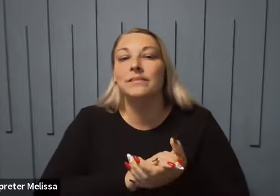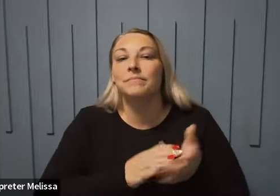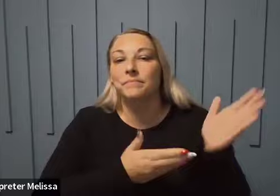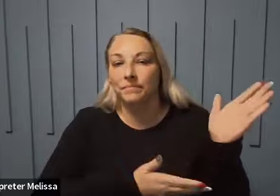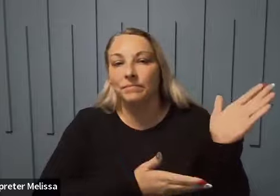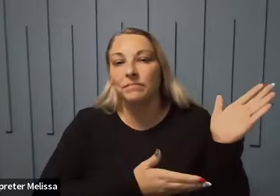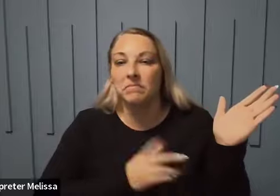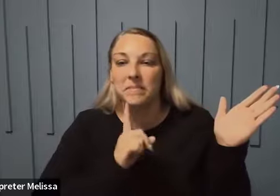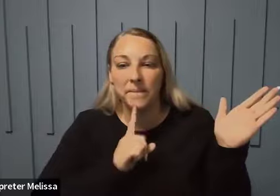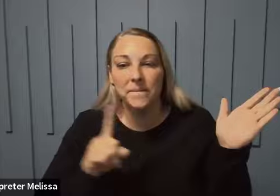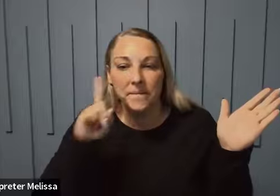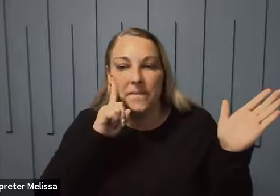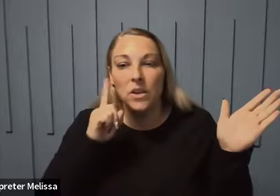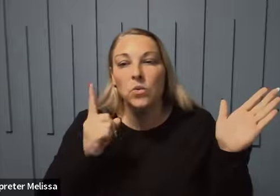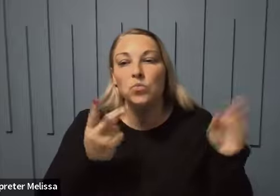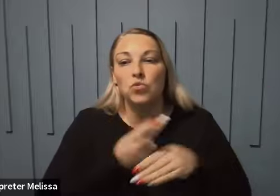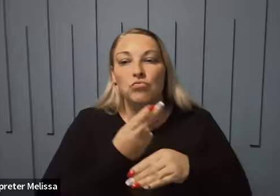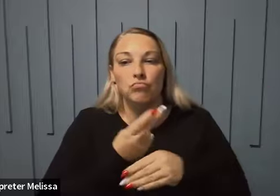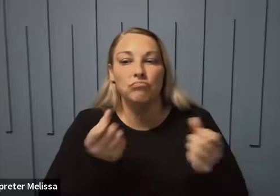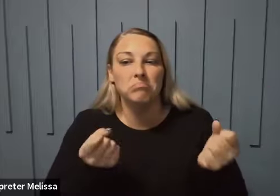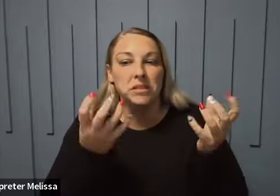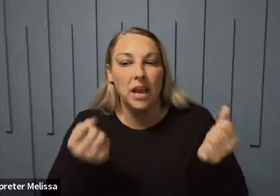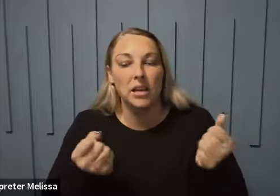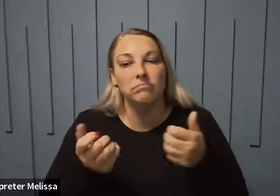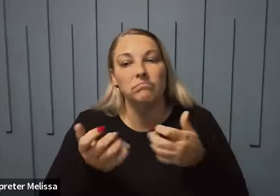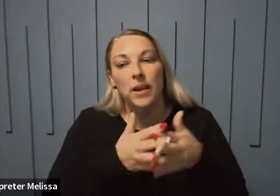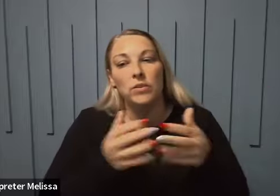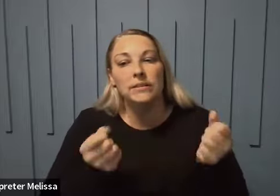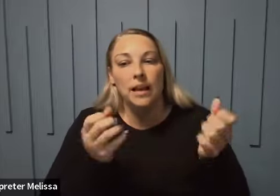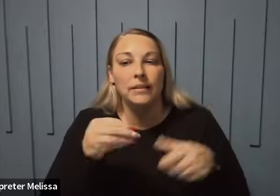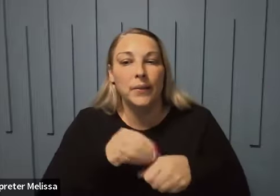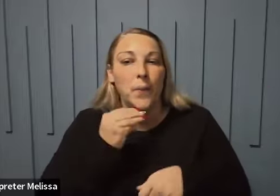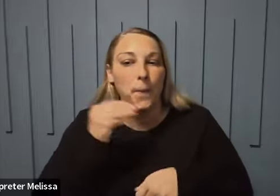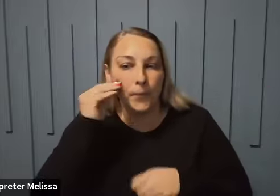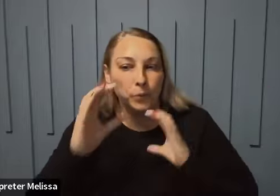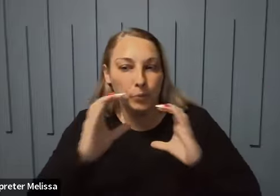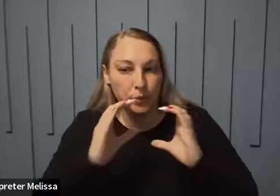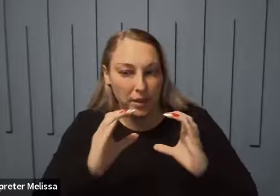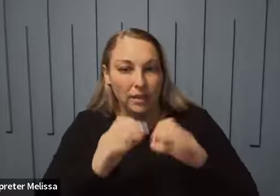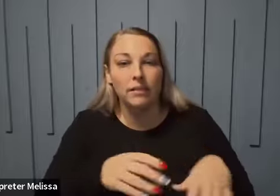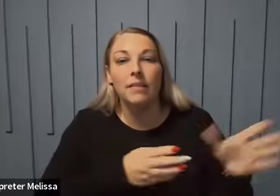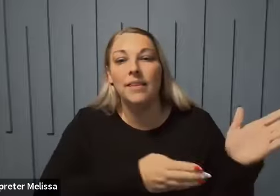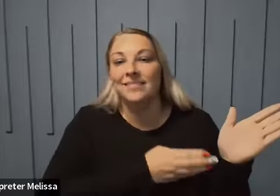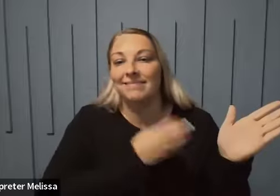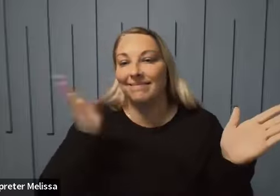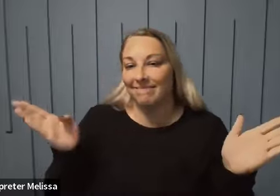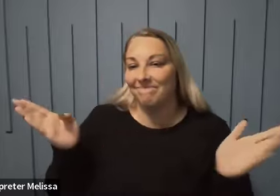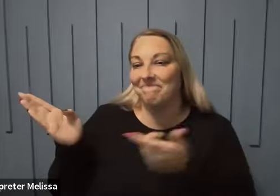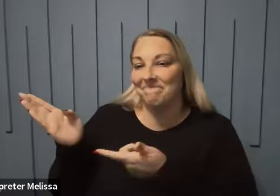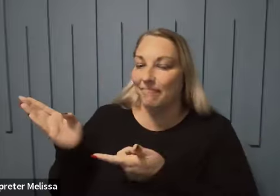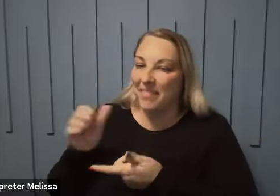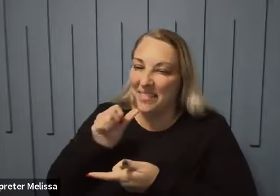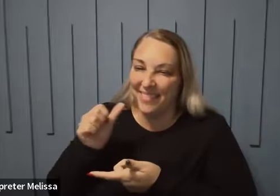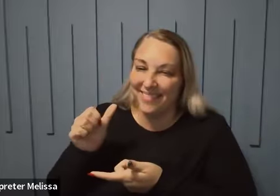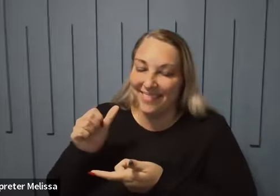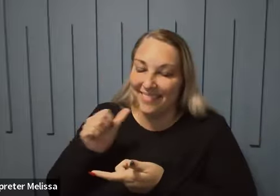profoundly deaf, and we use American Sign Language in our home when we communicate. And then this little guy over here, he's not really little anymore,